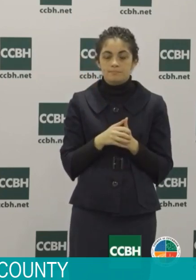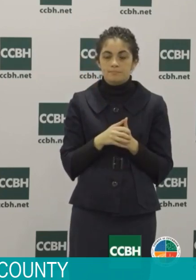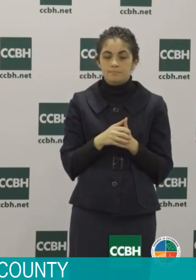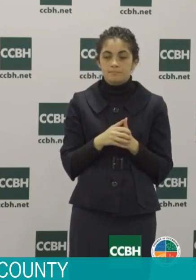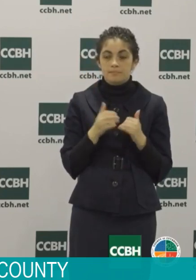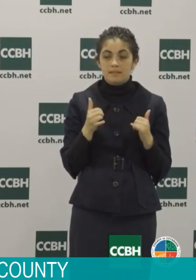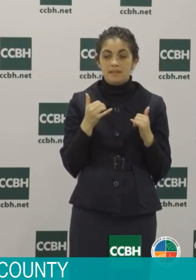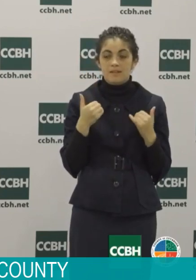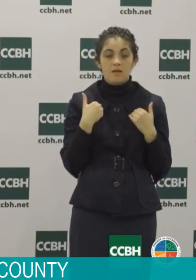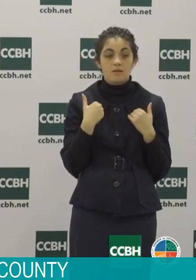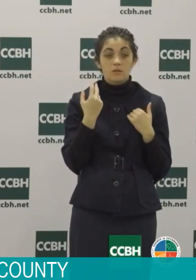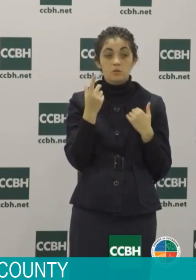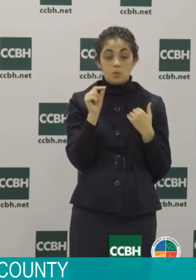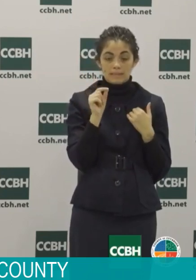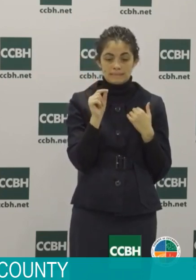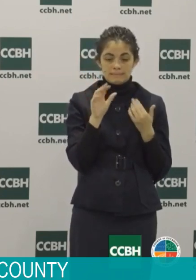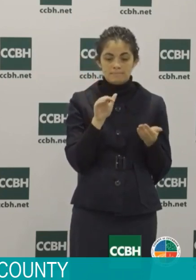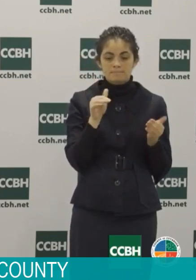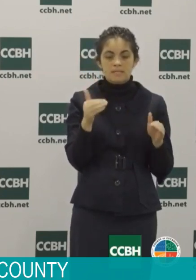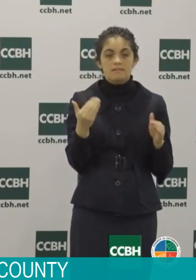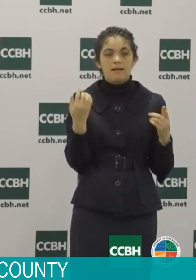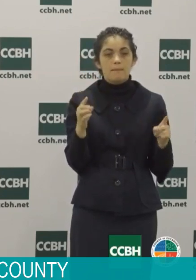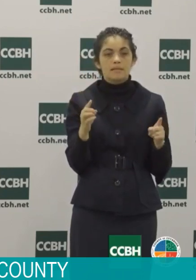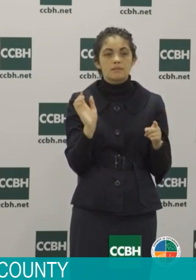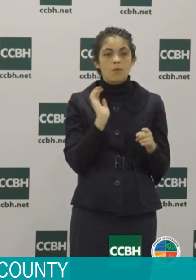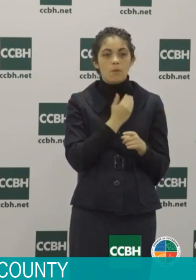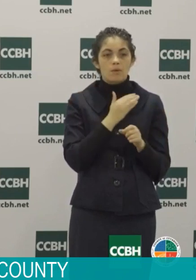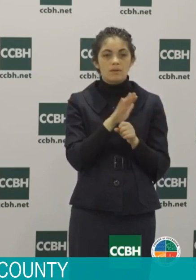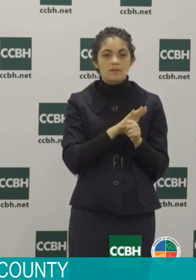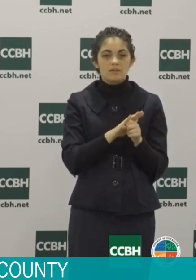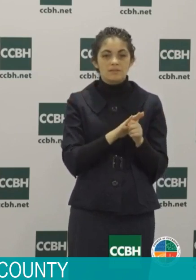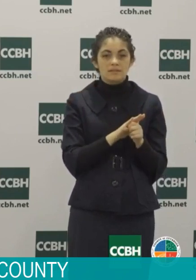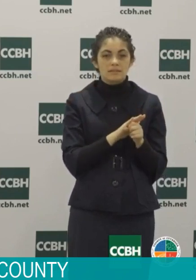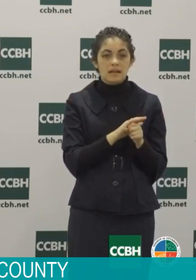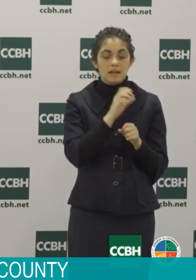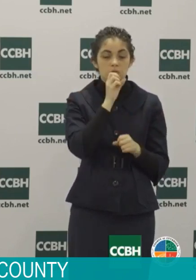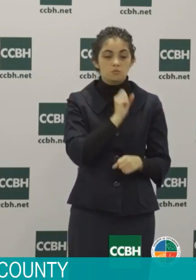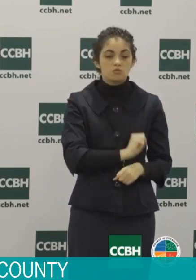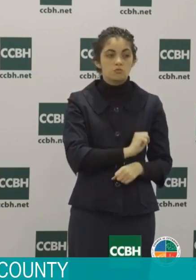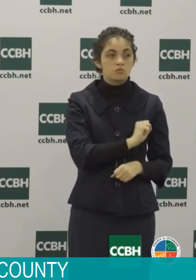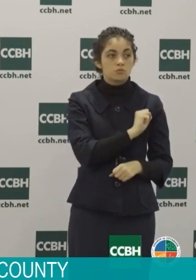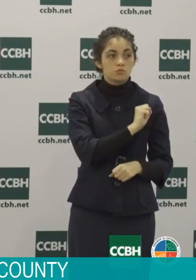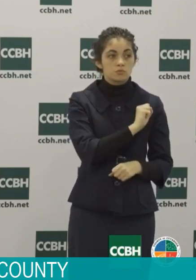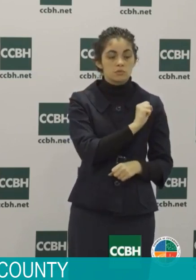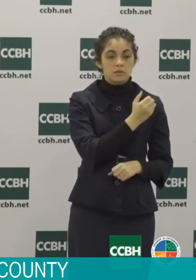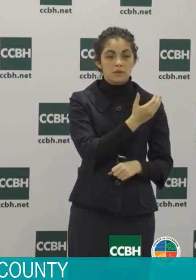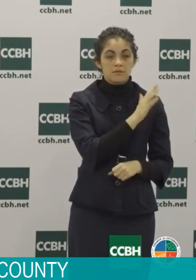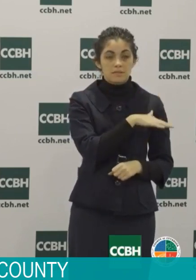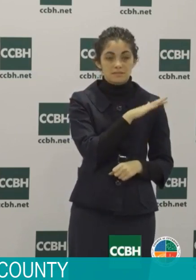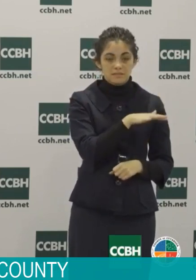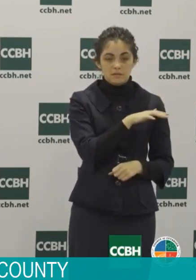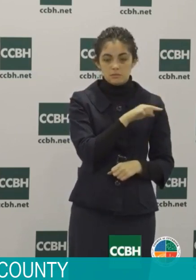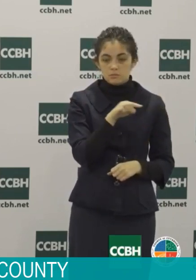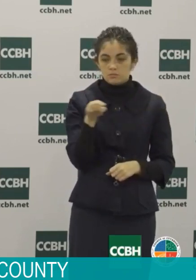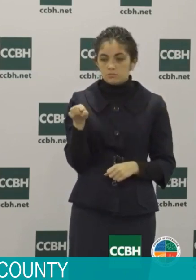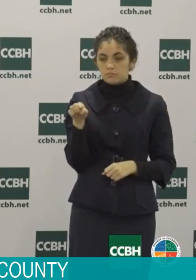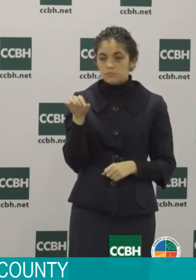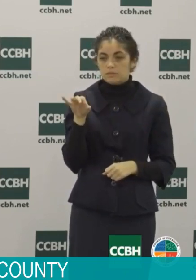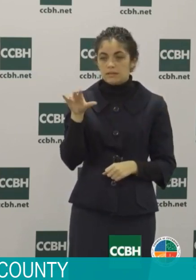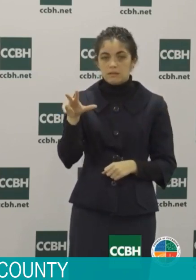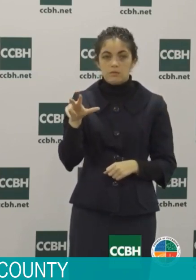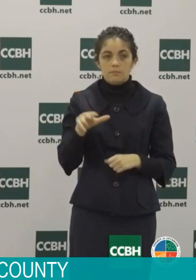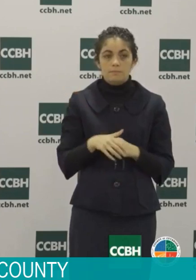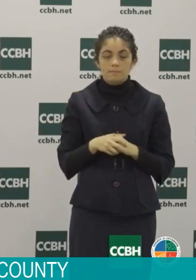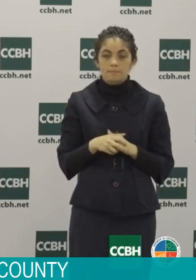We now have 20 deaths in our jurisdiction, and the age of those deaths, the range, is 55 to